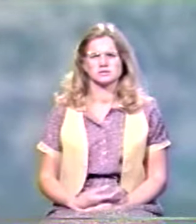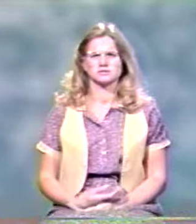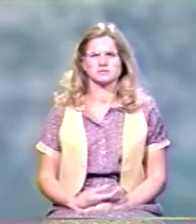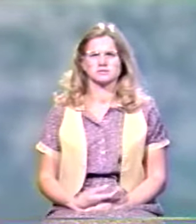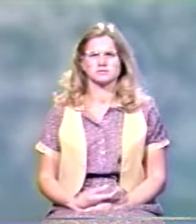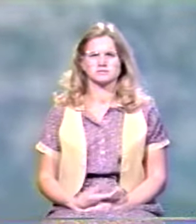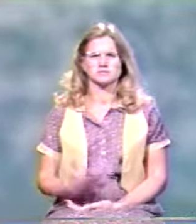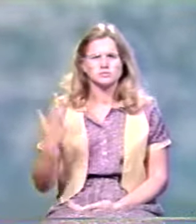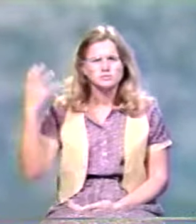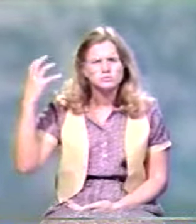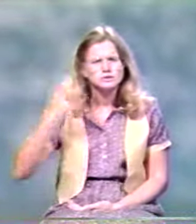Crazy.